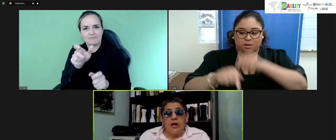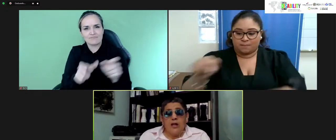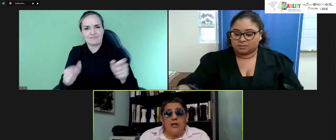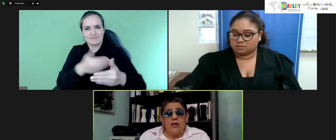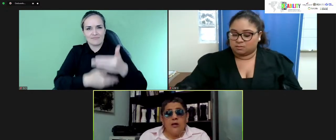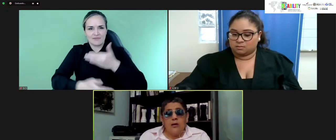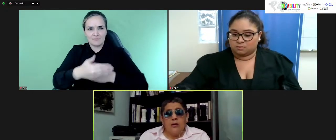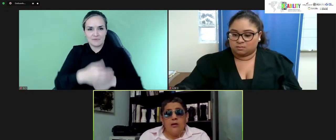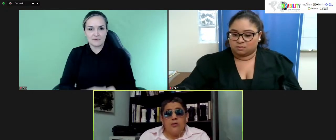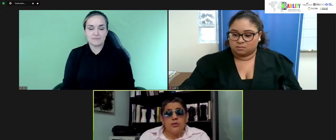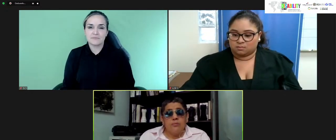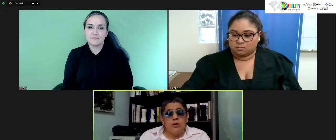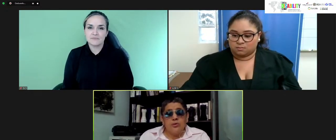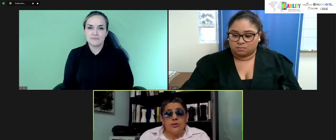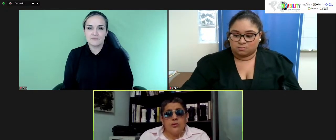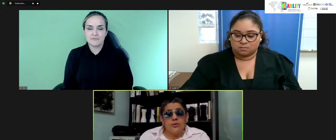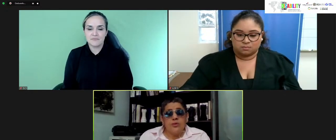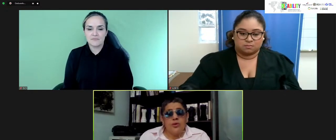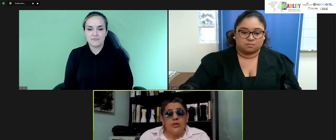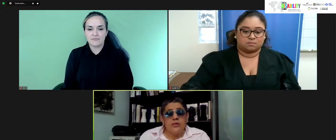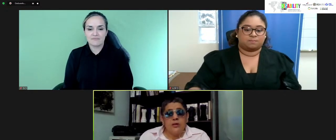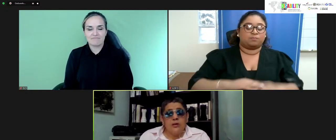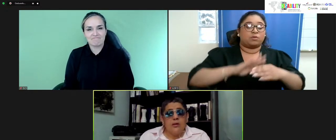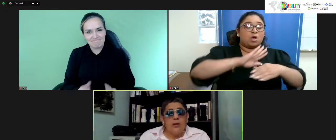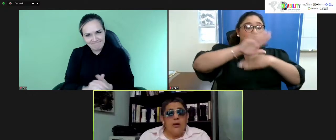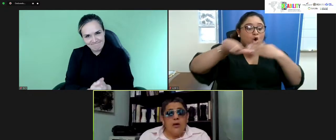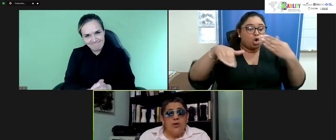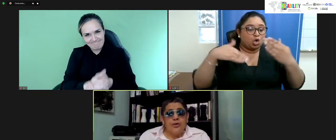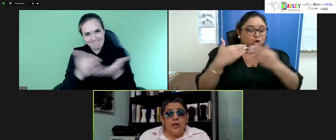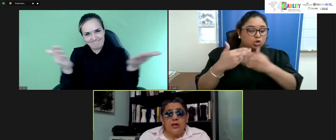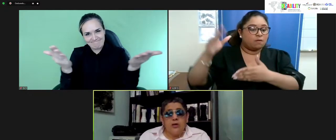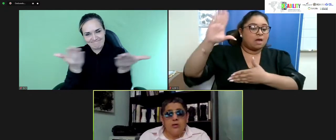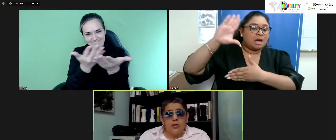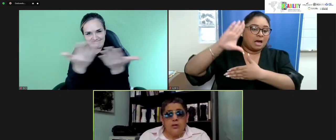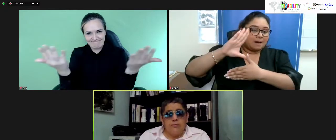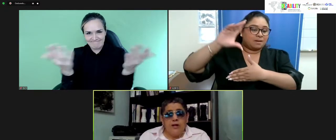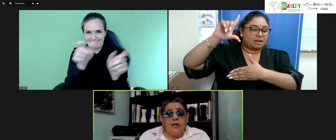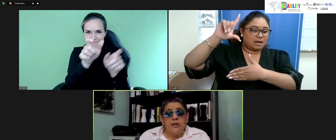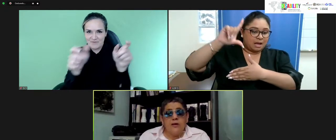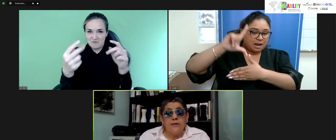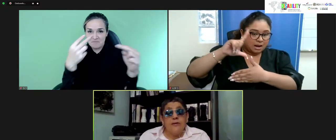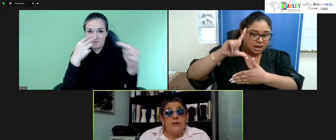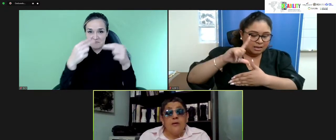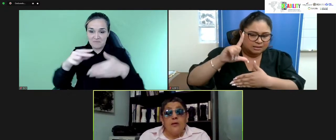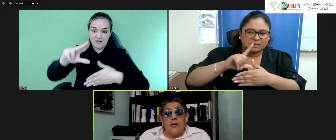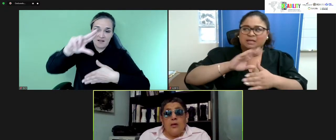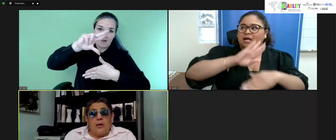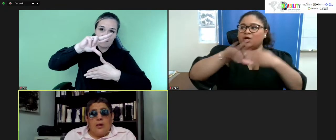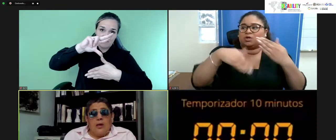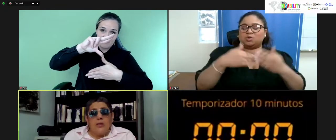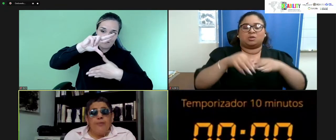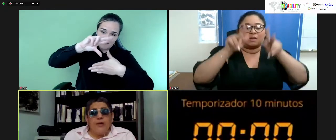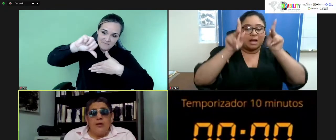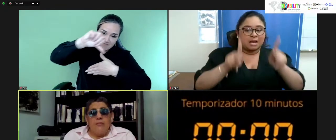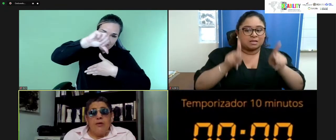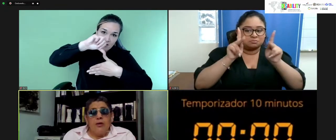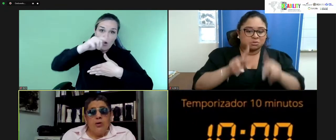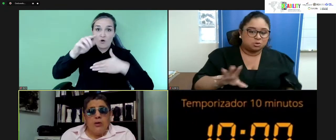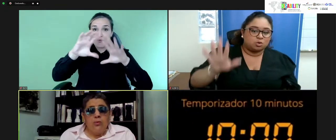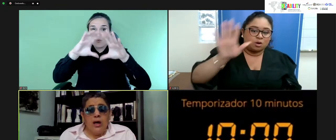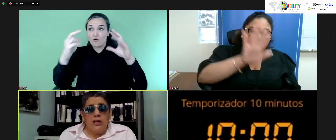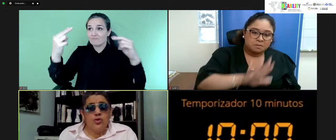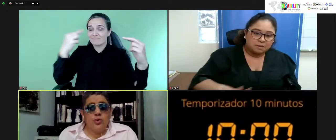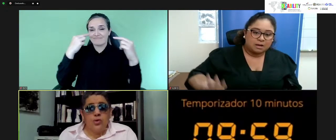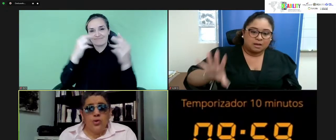thank you very much greetings from lima peru for everyone in latin america and all of the ones